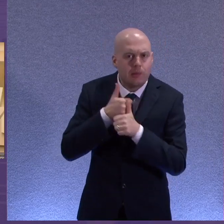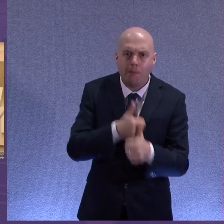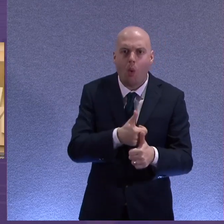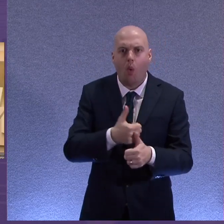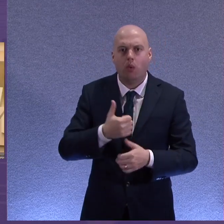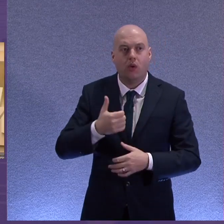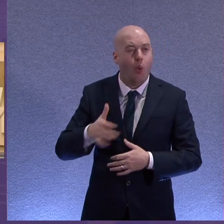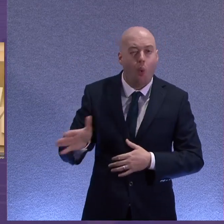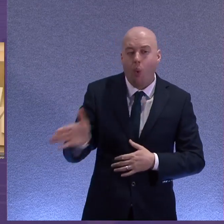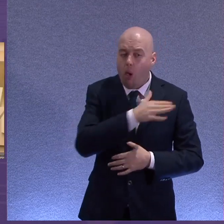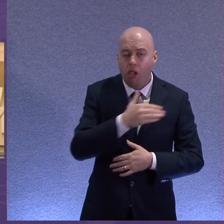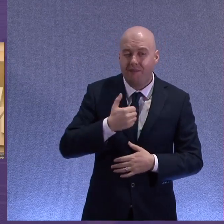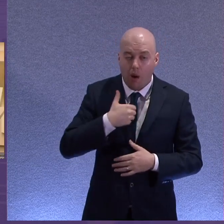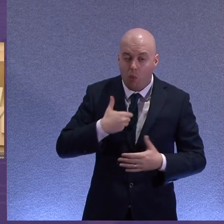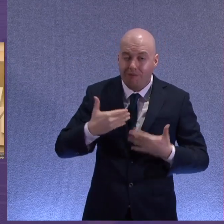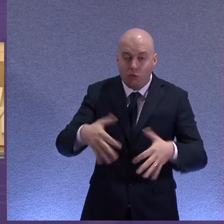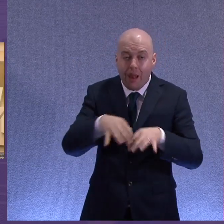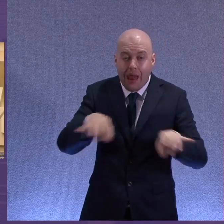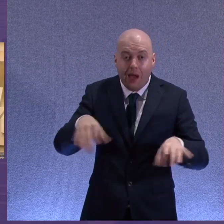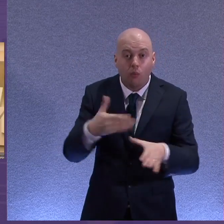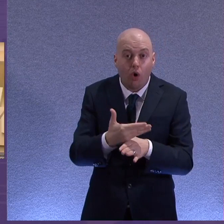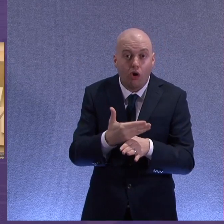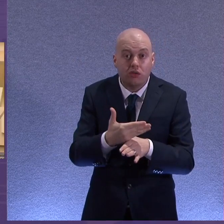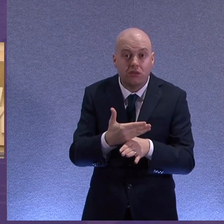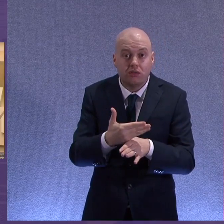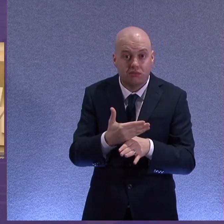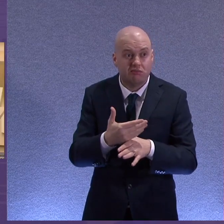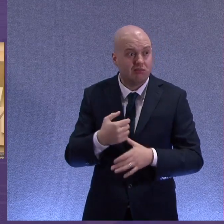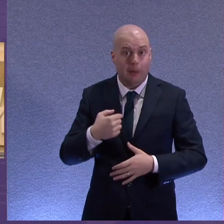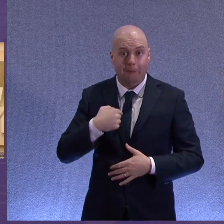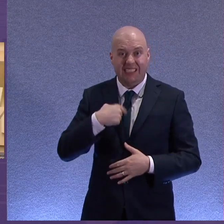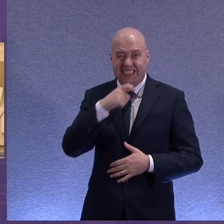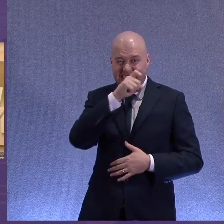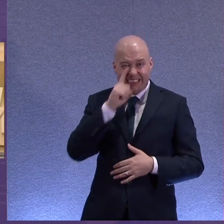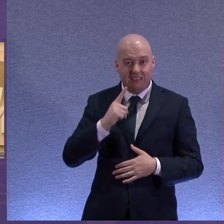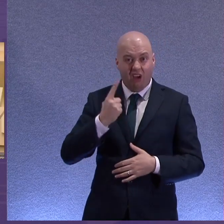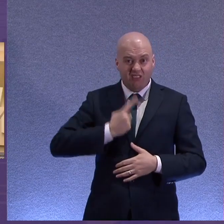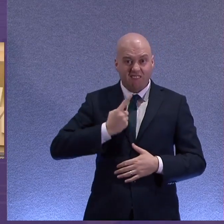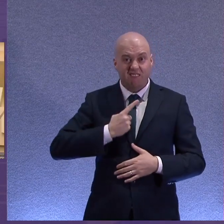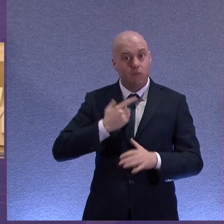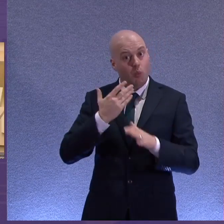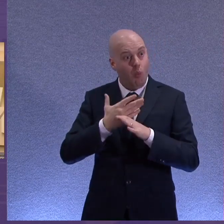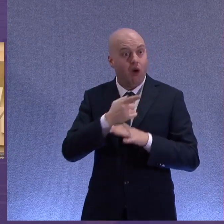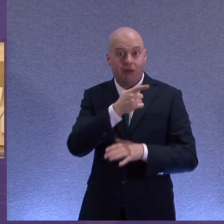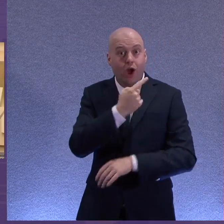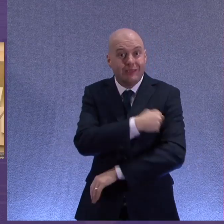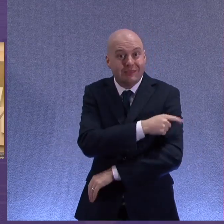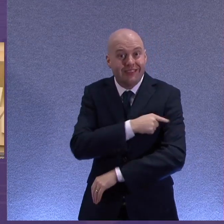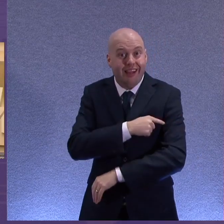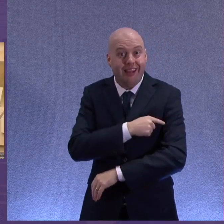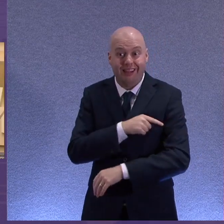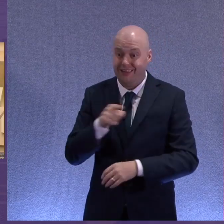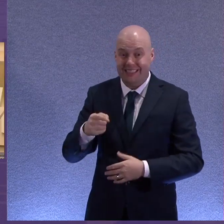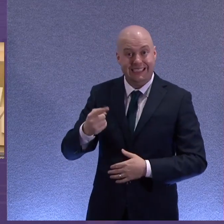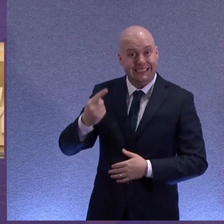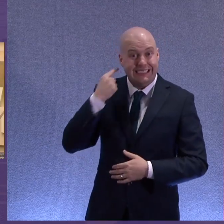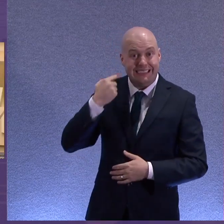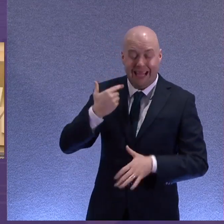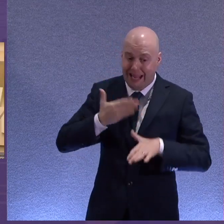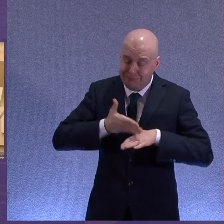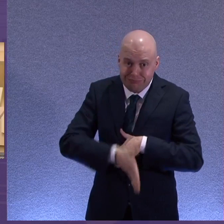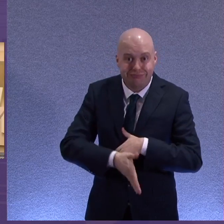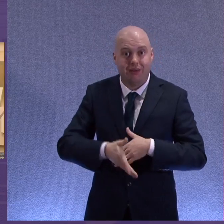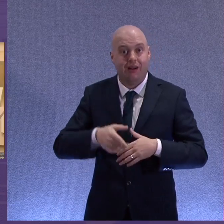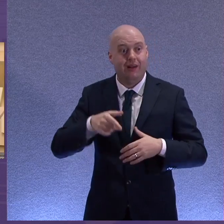to cite examples of this. My own sister works in the front line of the health service. She was in a hospital ward yesterday morning. She was in a hospital ward this morning. She'll be there